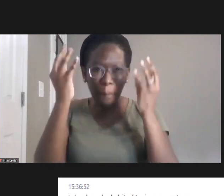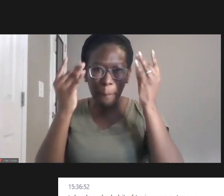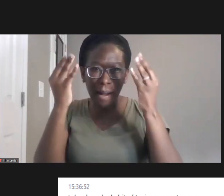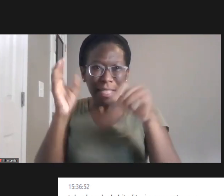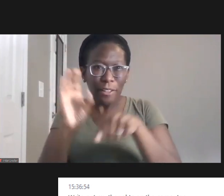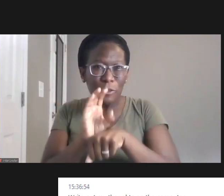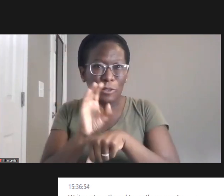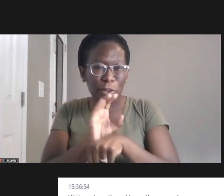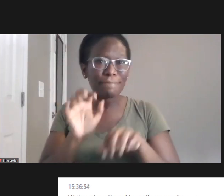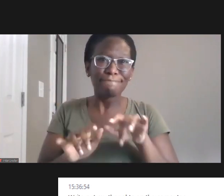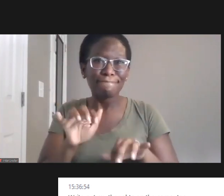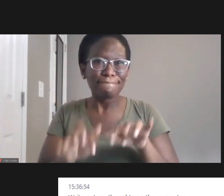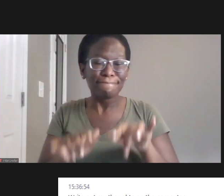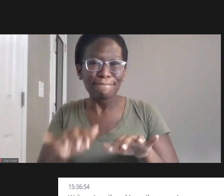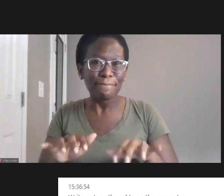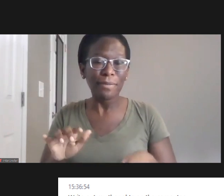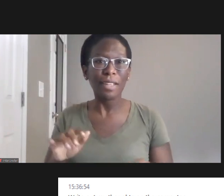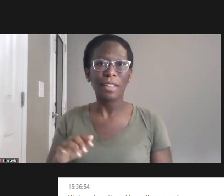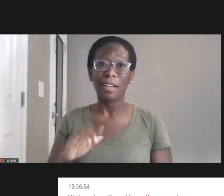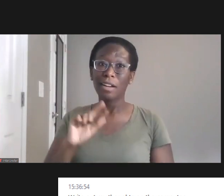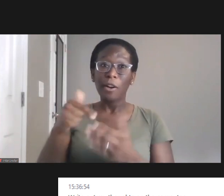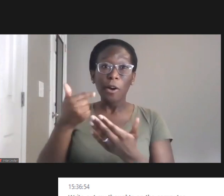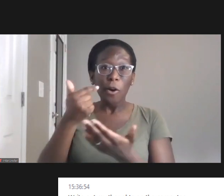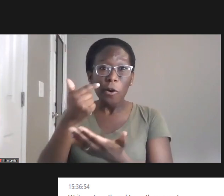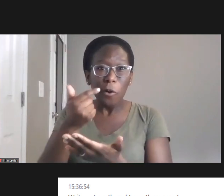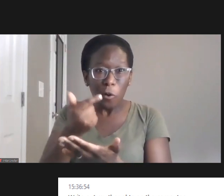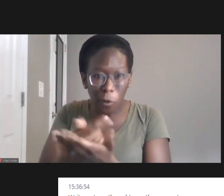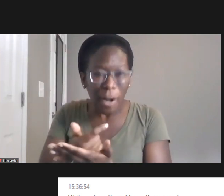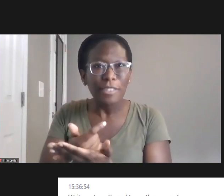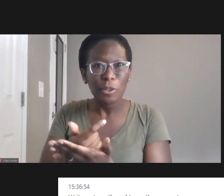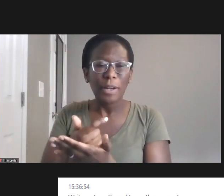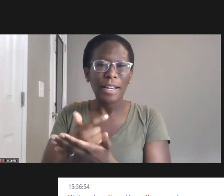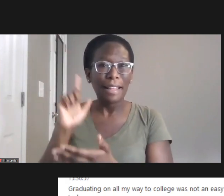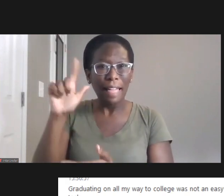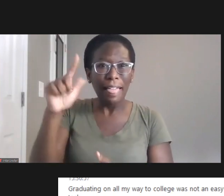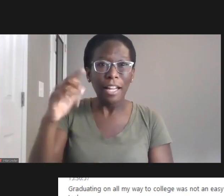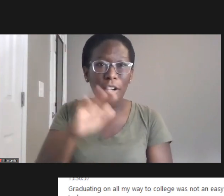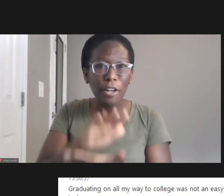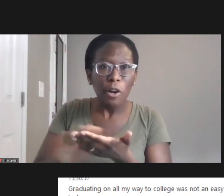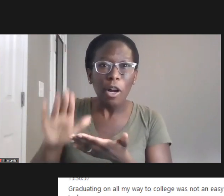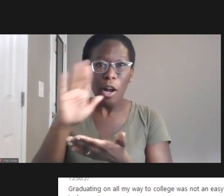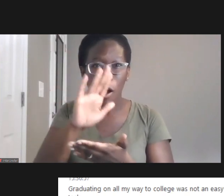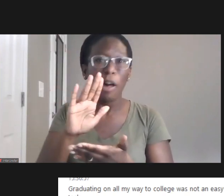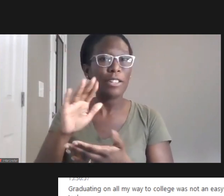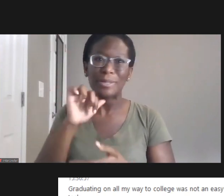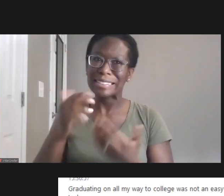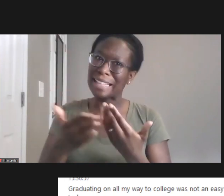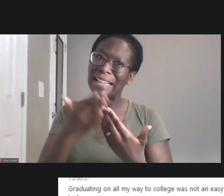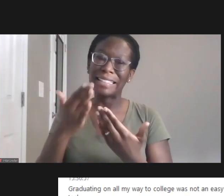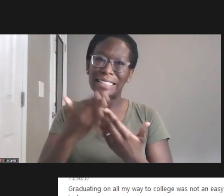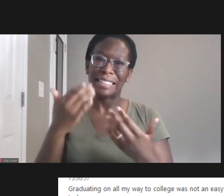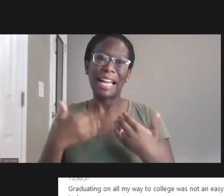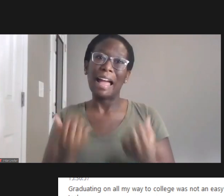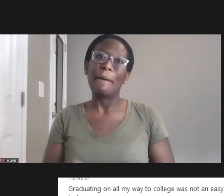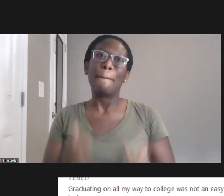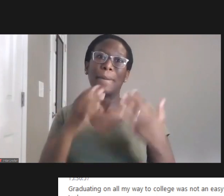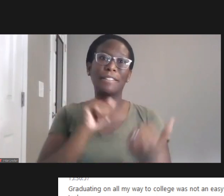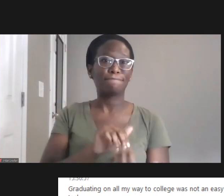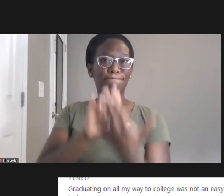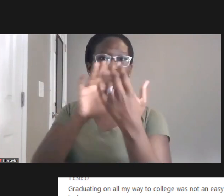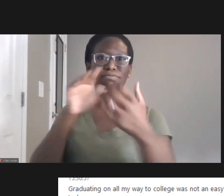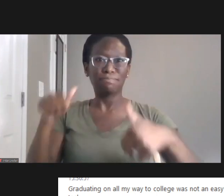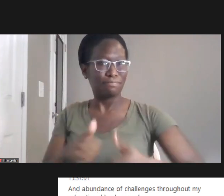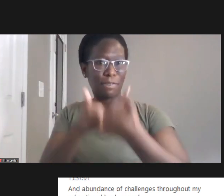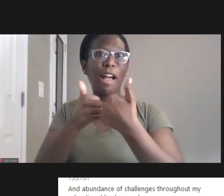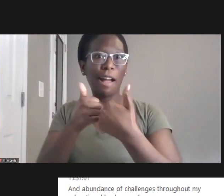Graduating on my way to college was not an easy task. I had an abundance of challenges throughout my educational background, yet I had a